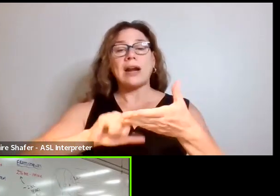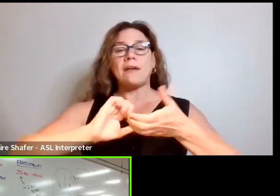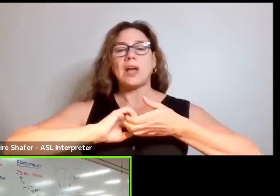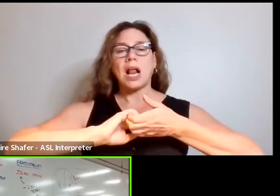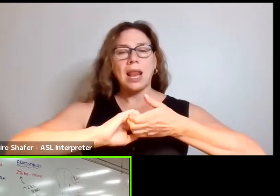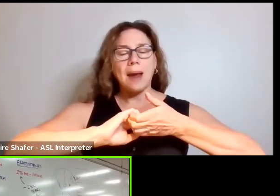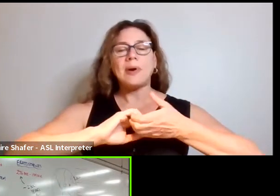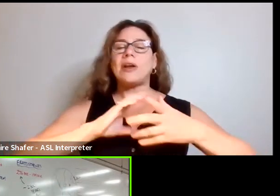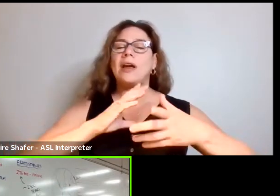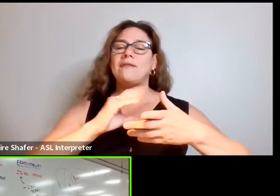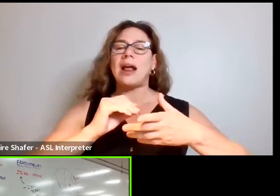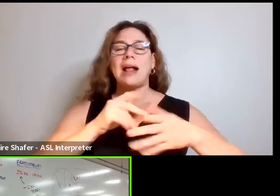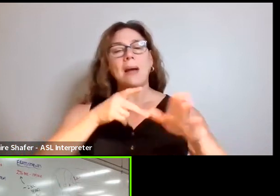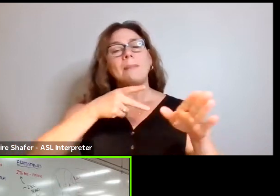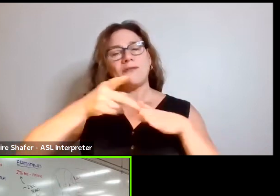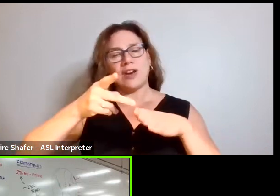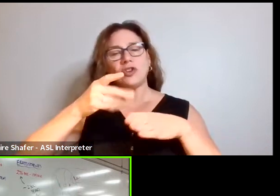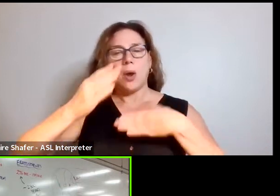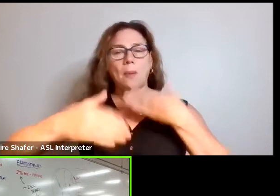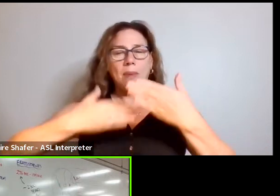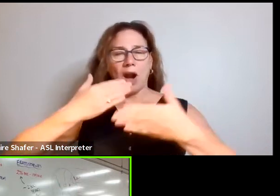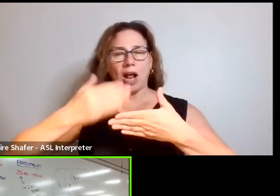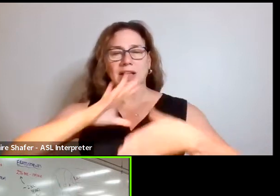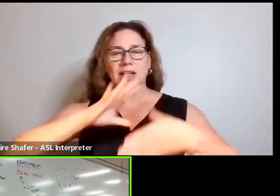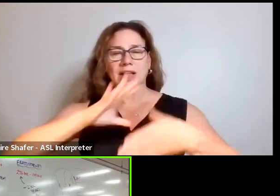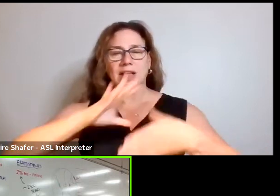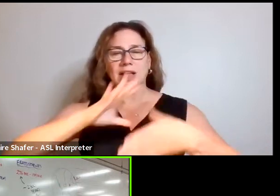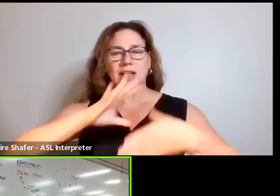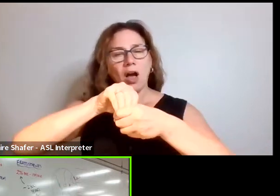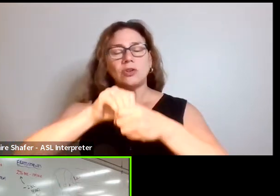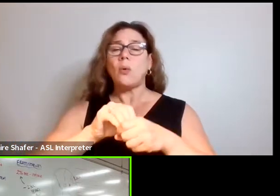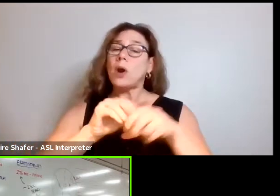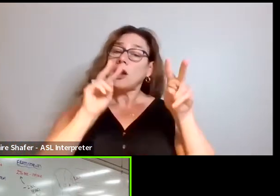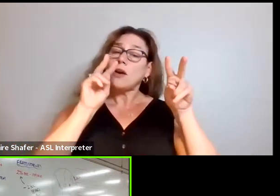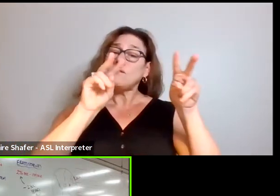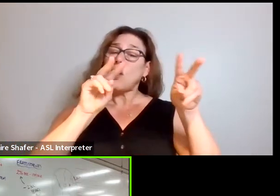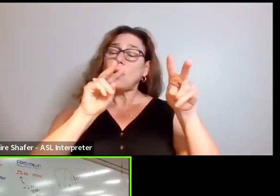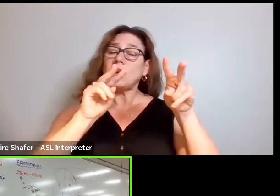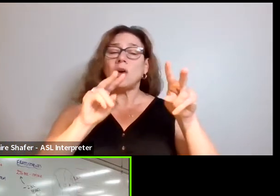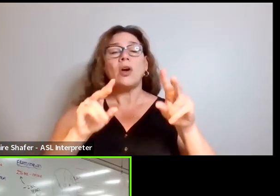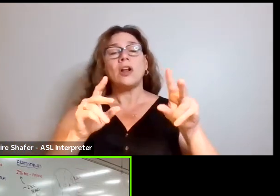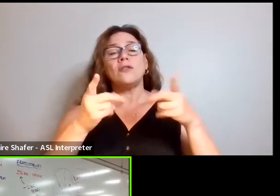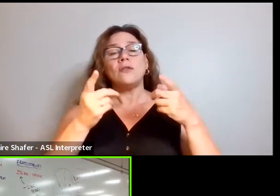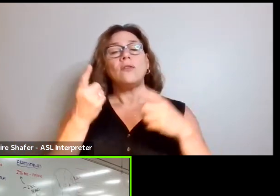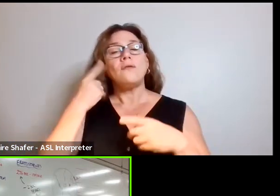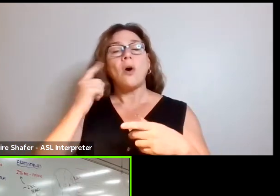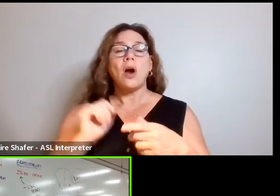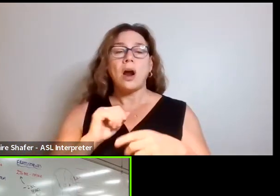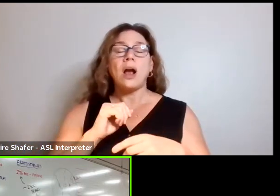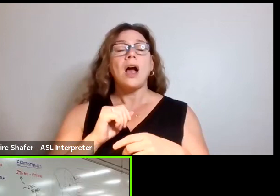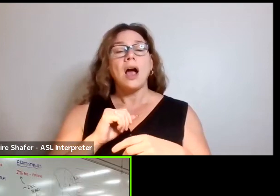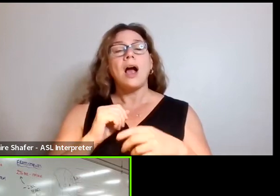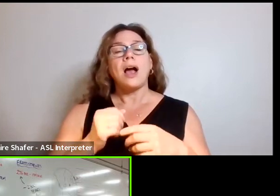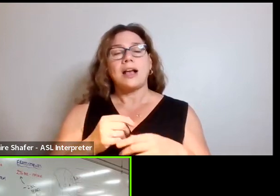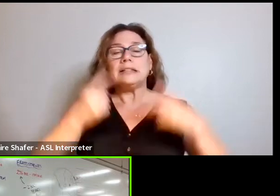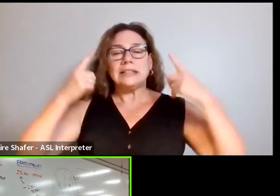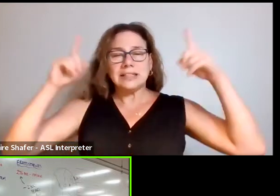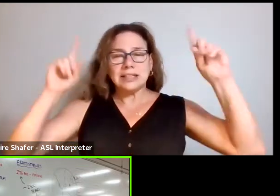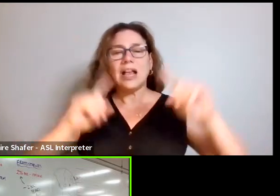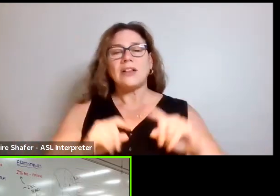professional process. So we look forward to bringing forward a successful ratification vote for board